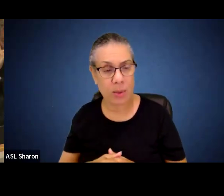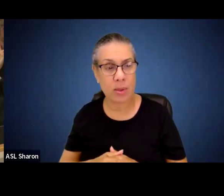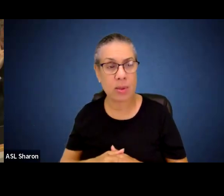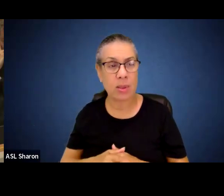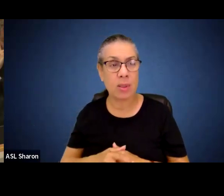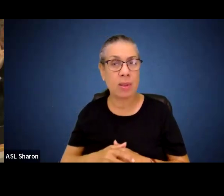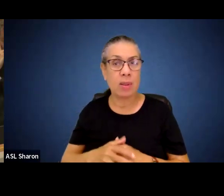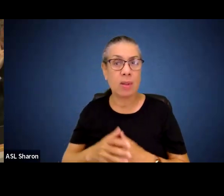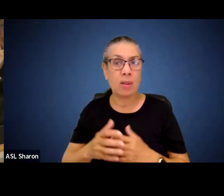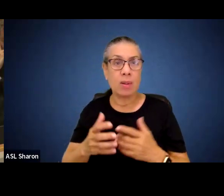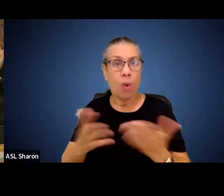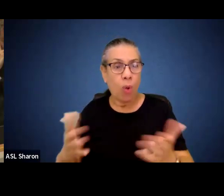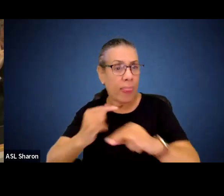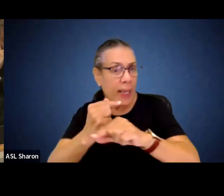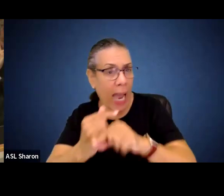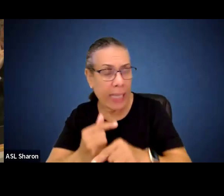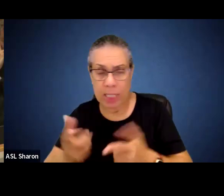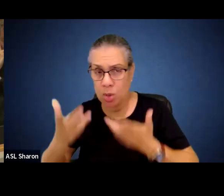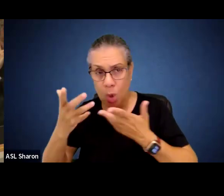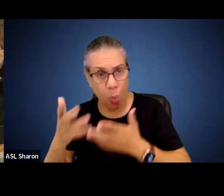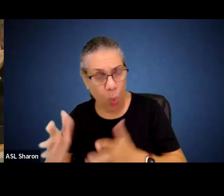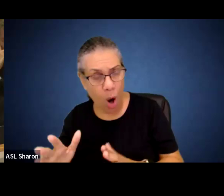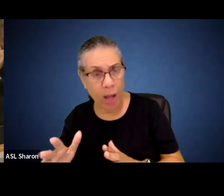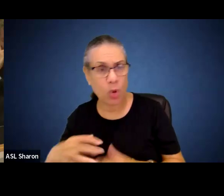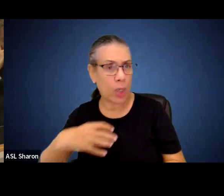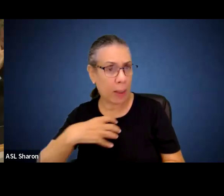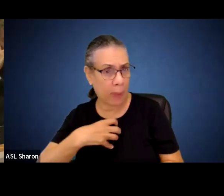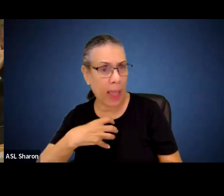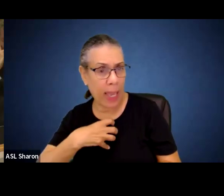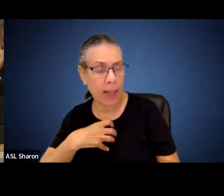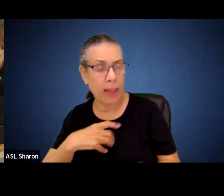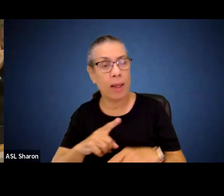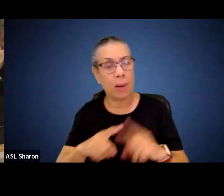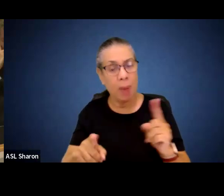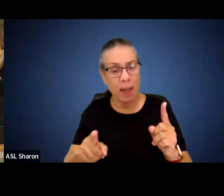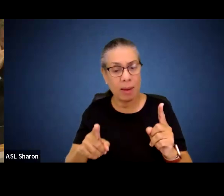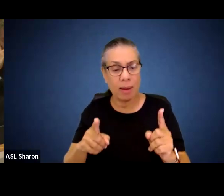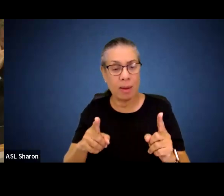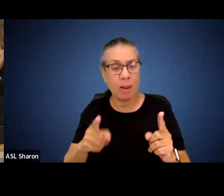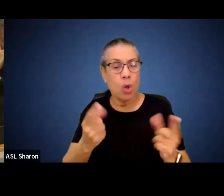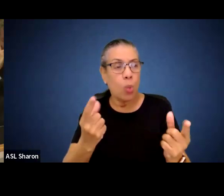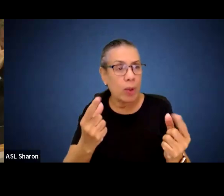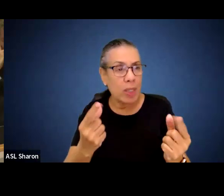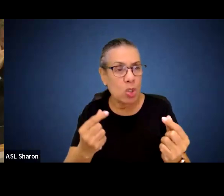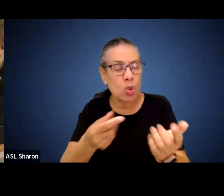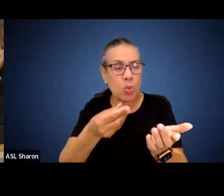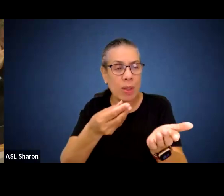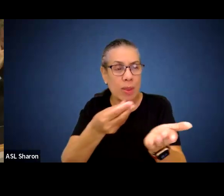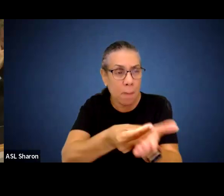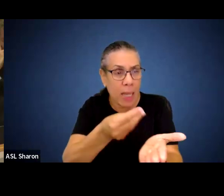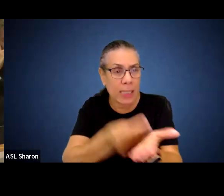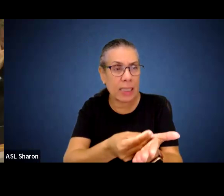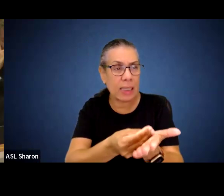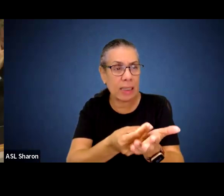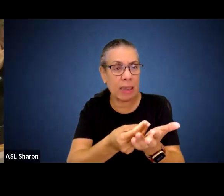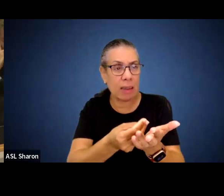disagreement or parental disagreement, is that, you know, in order to reallocate resources, we